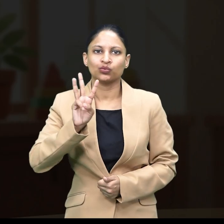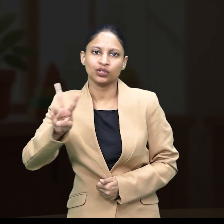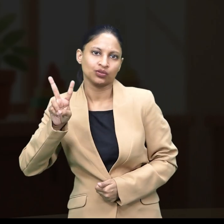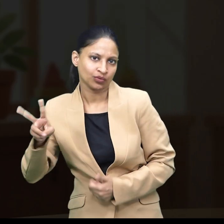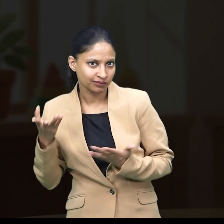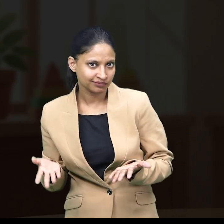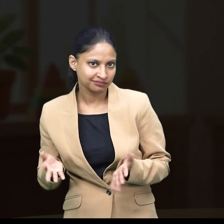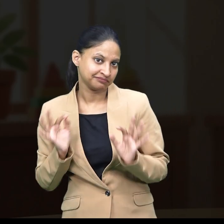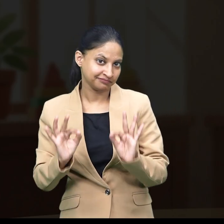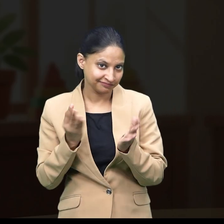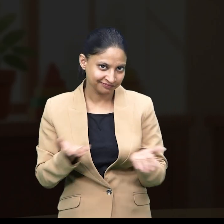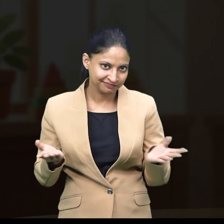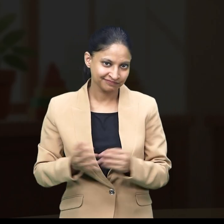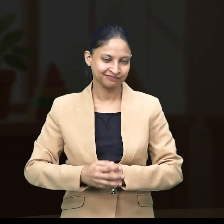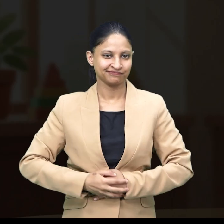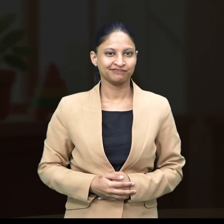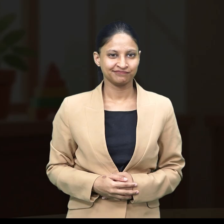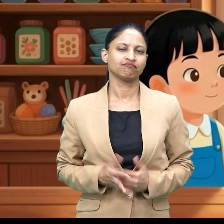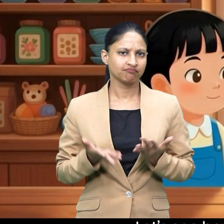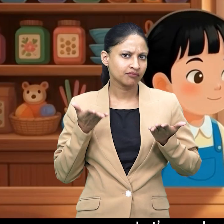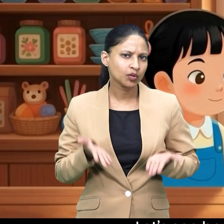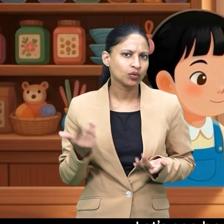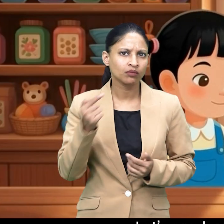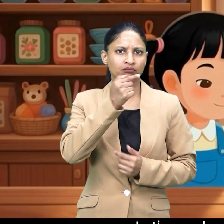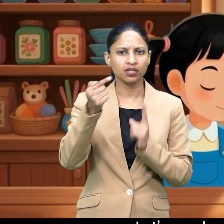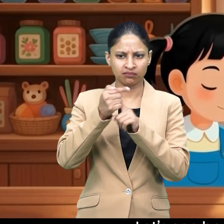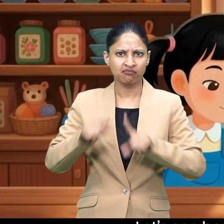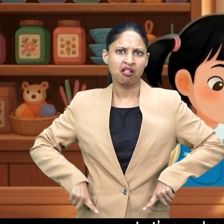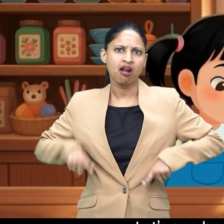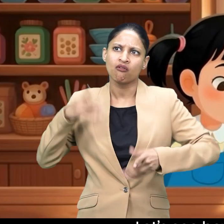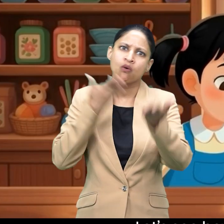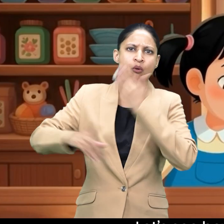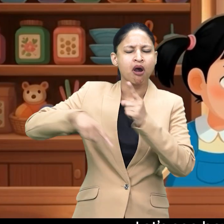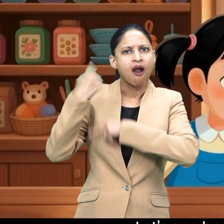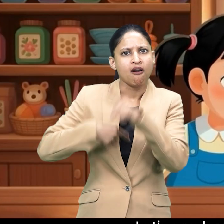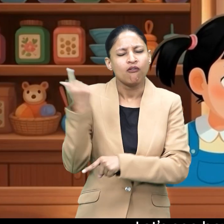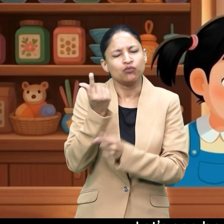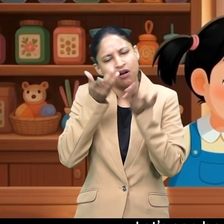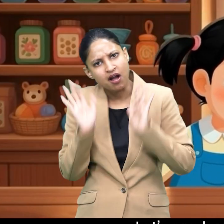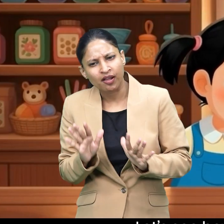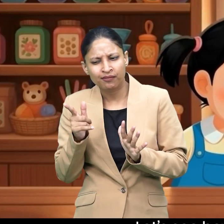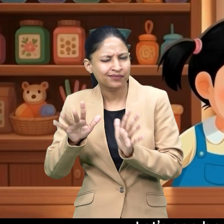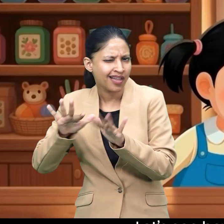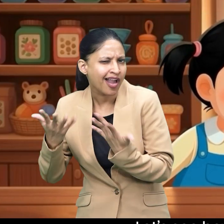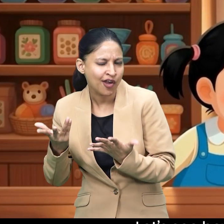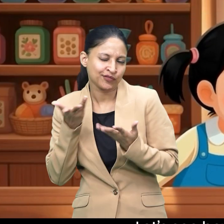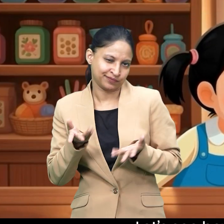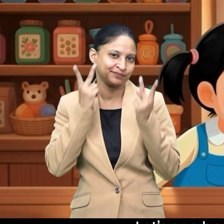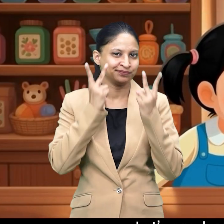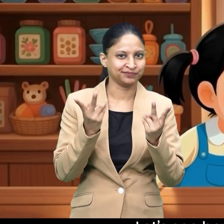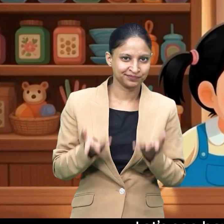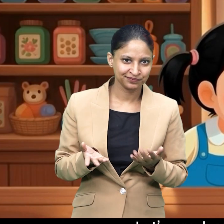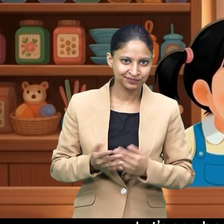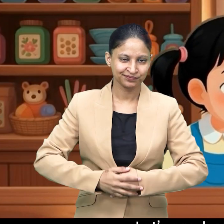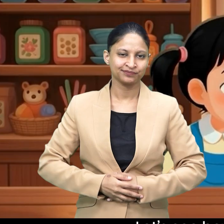to 232. Great work! Let's see how subtraction works in daily life.